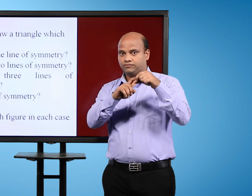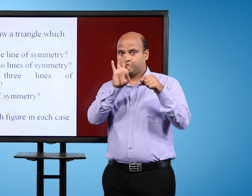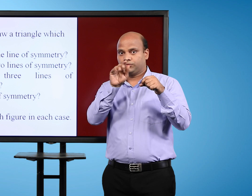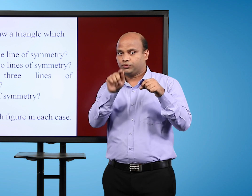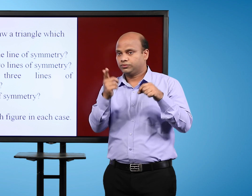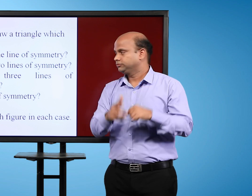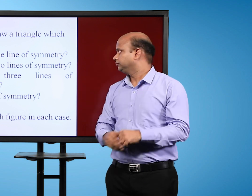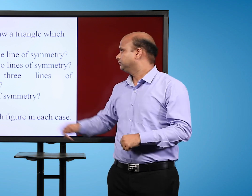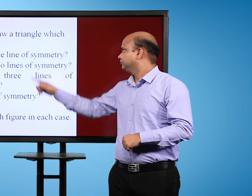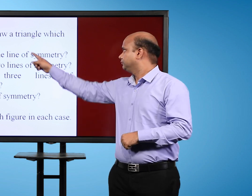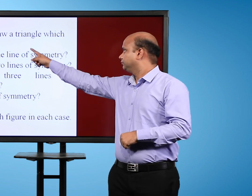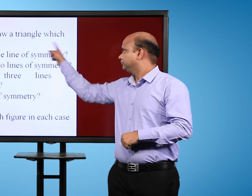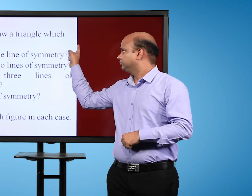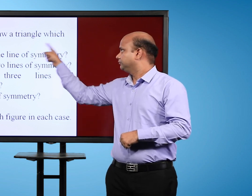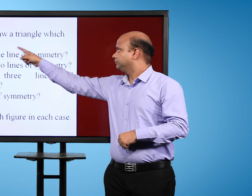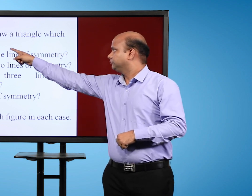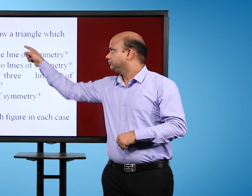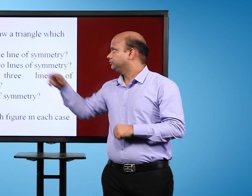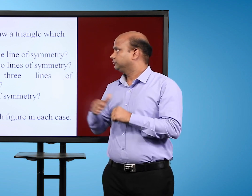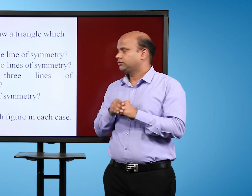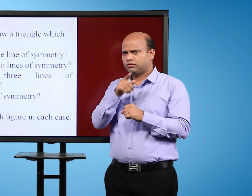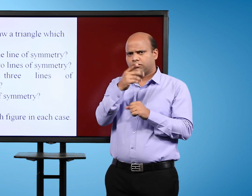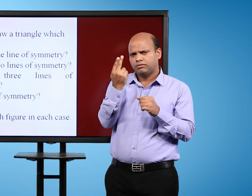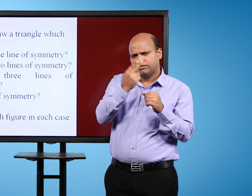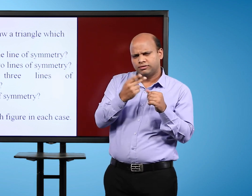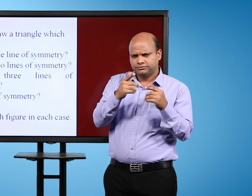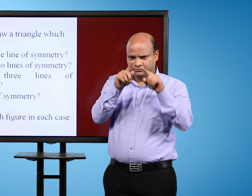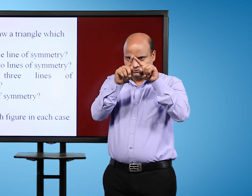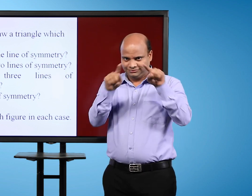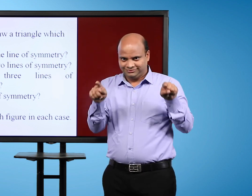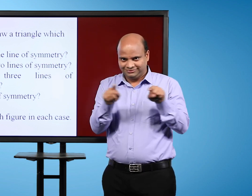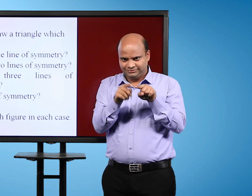4. Can you draw a triangle which has